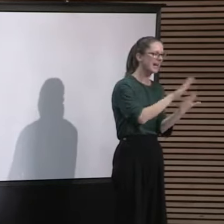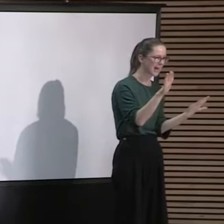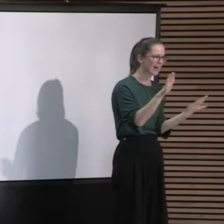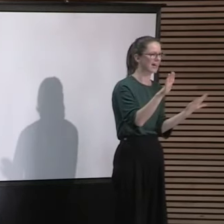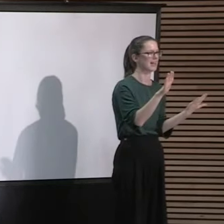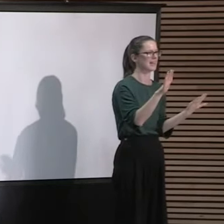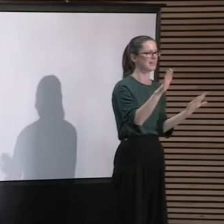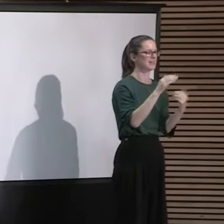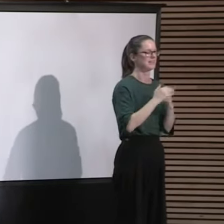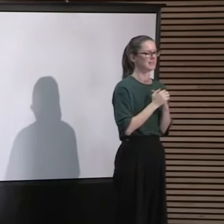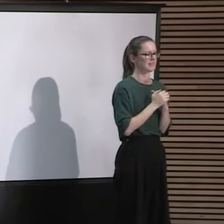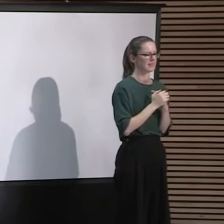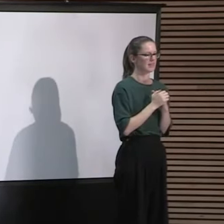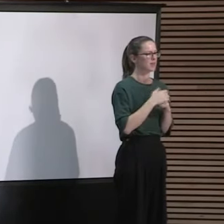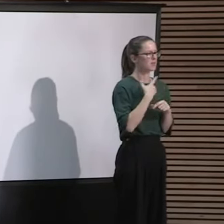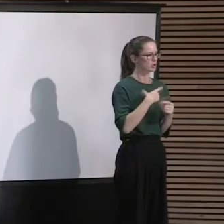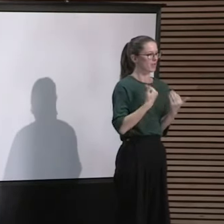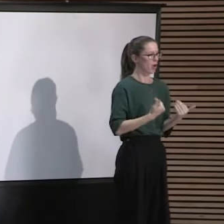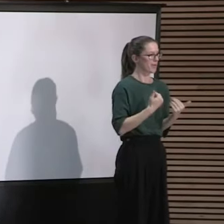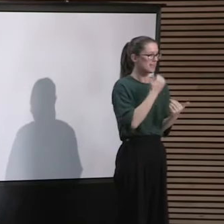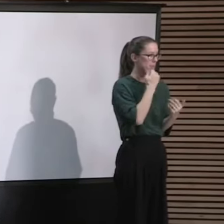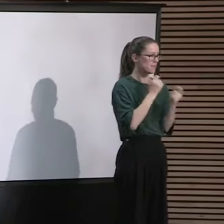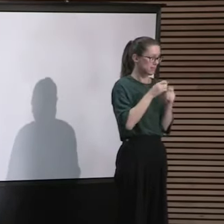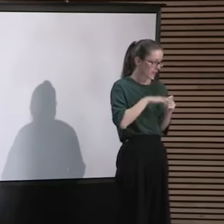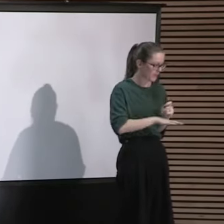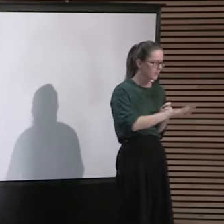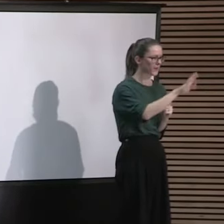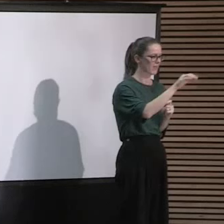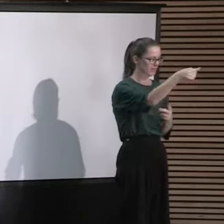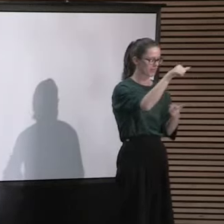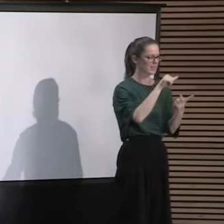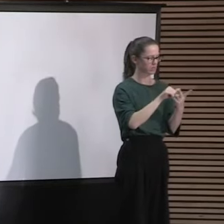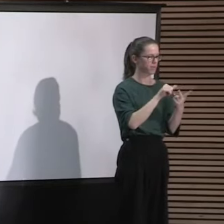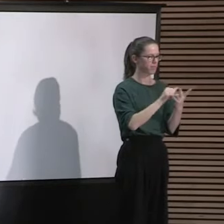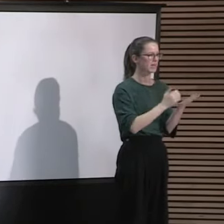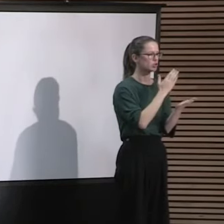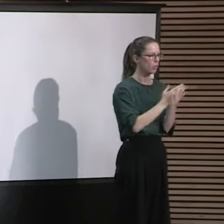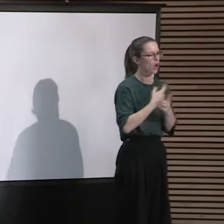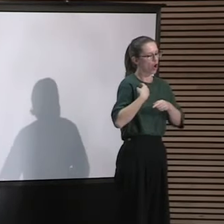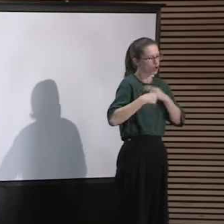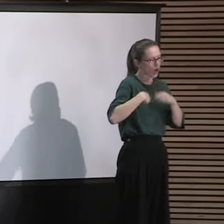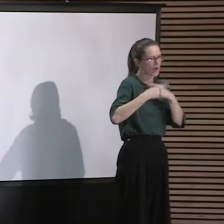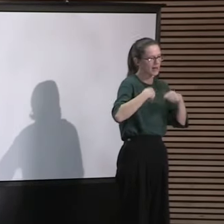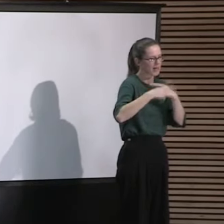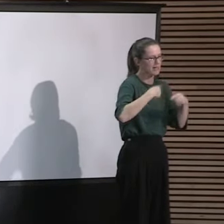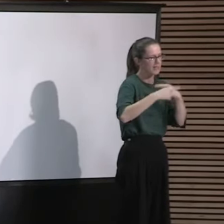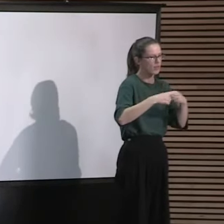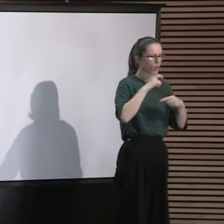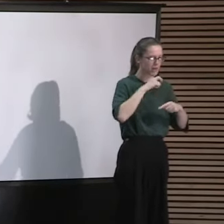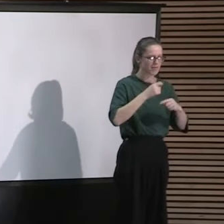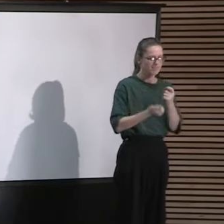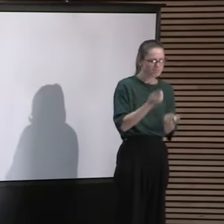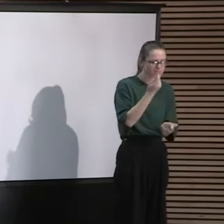around this surge of testing, and then of course the next order will make sure that we're maintaining our testing, our surveillance testing, and